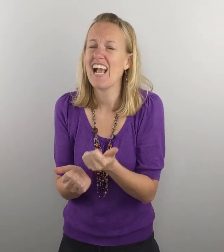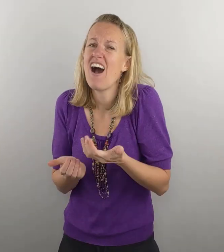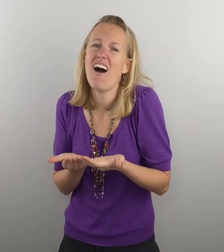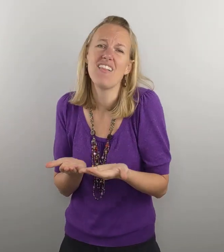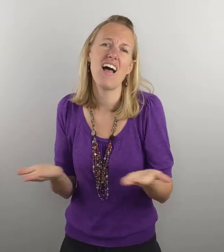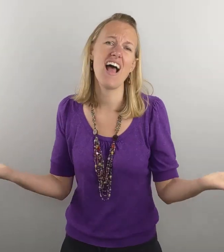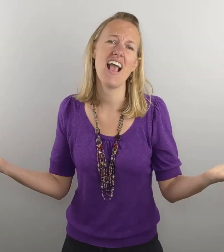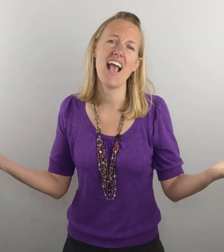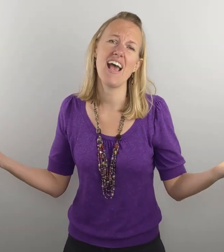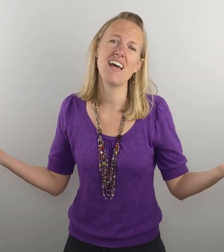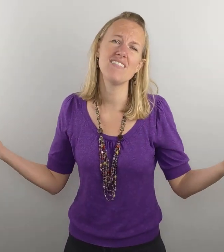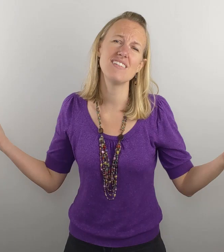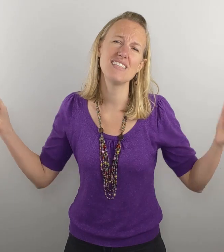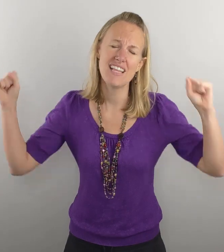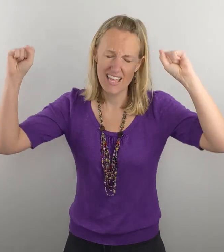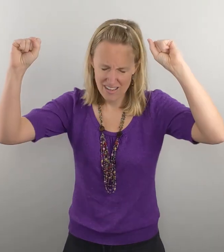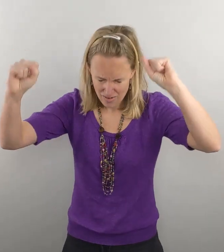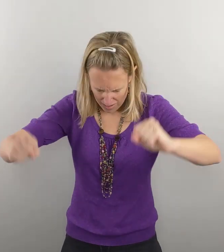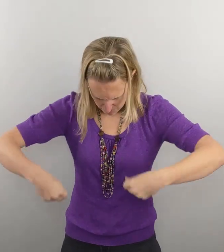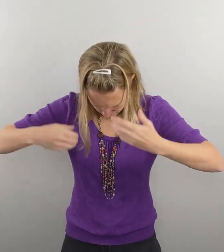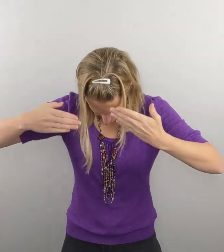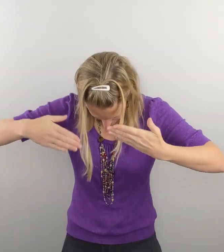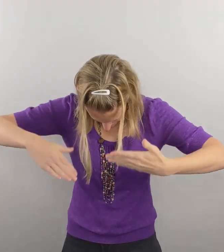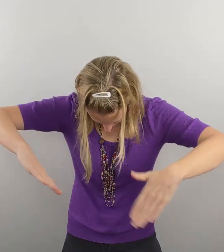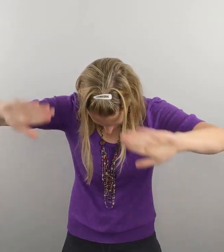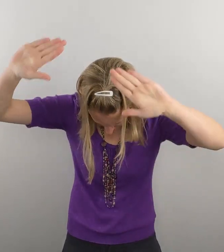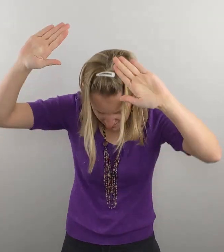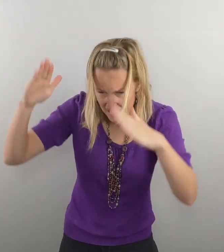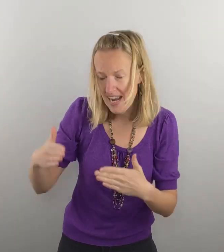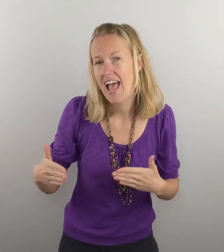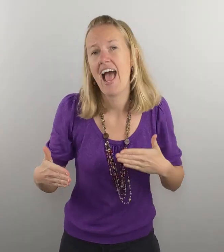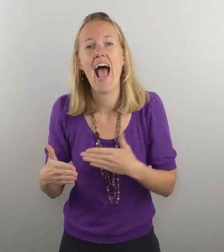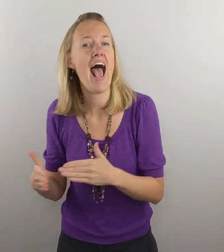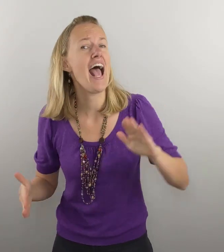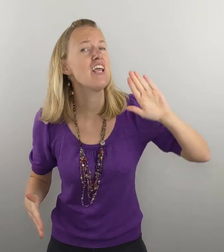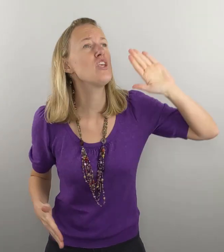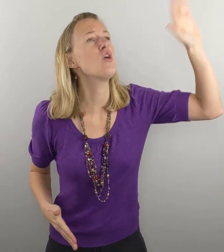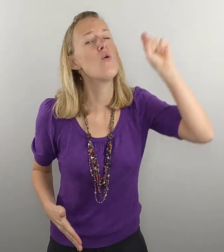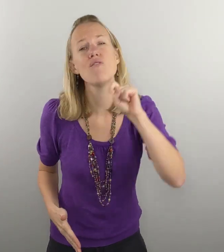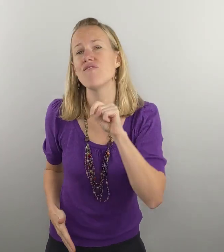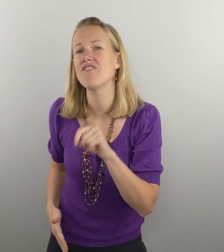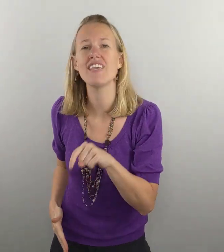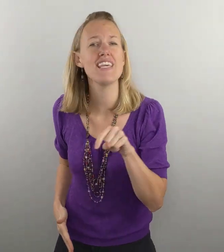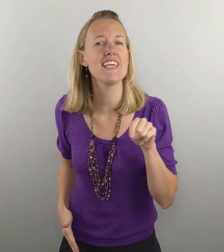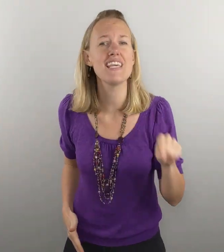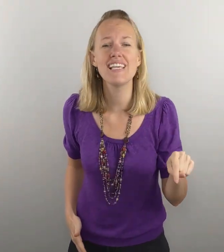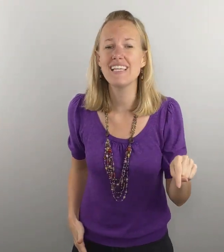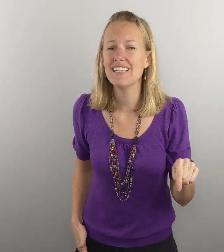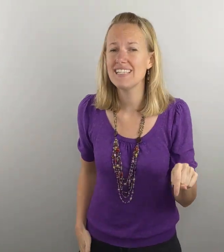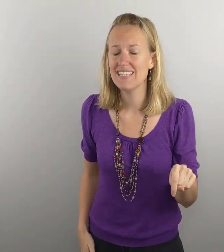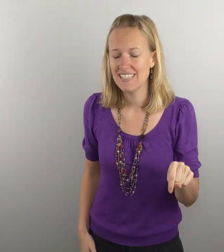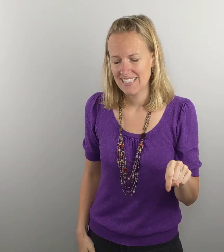Taking all I have and now I'm laying it at your